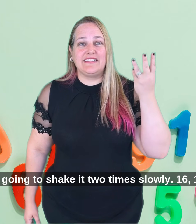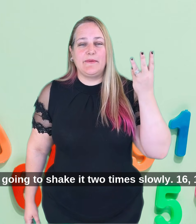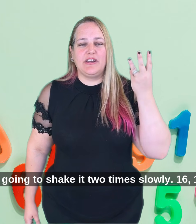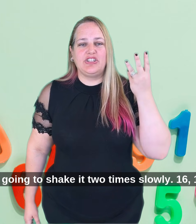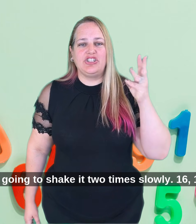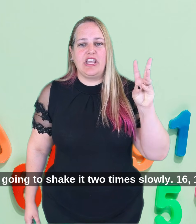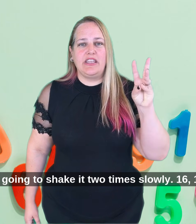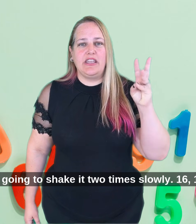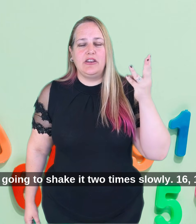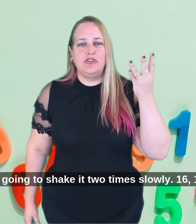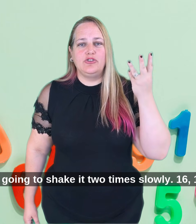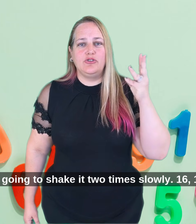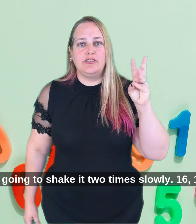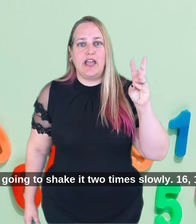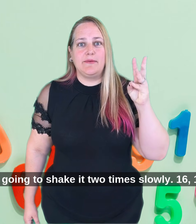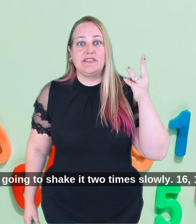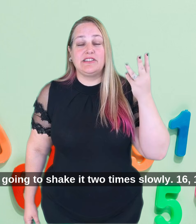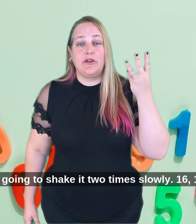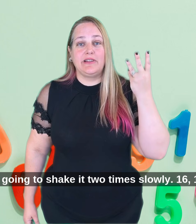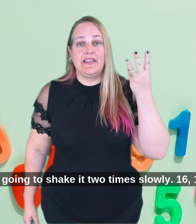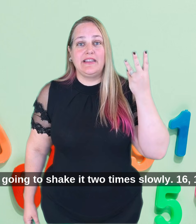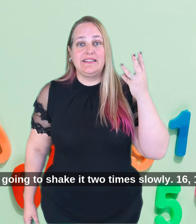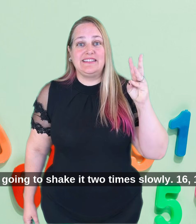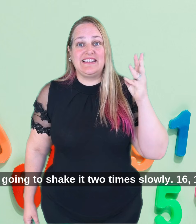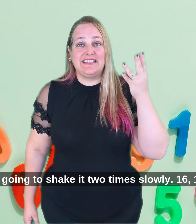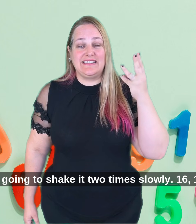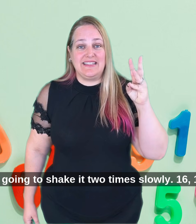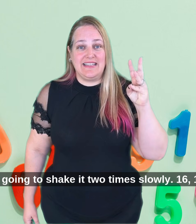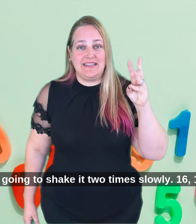and I'm going to shake it 2 times slowly. 16.